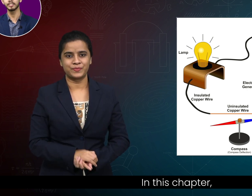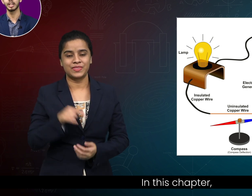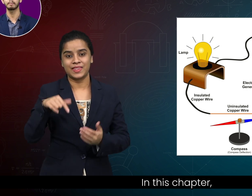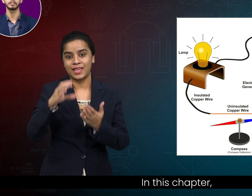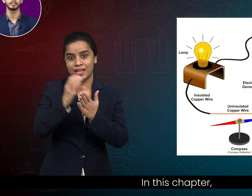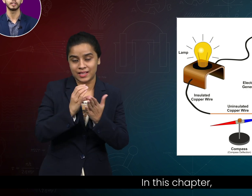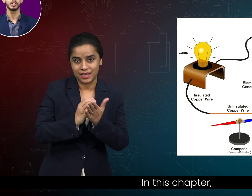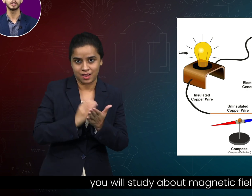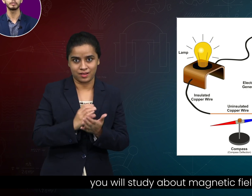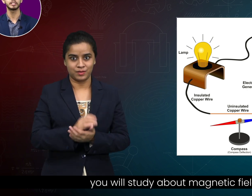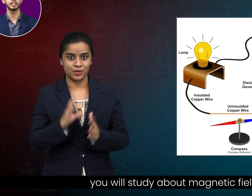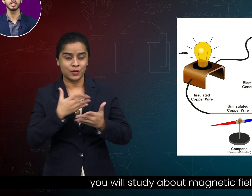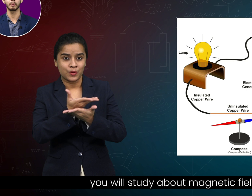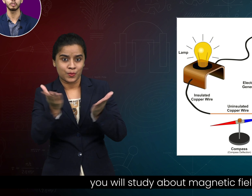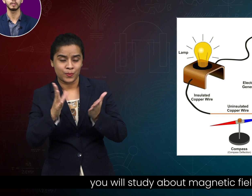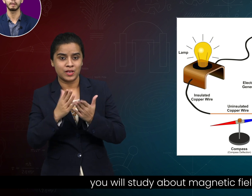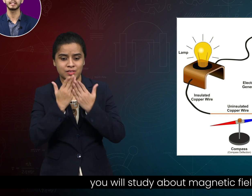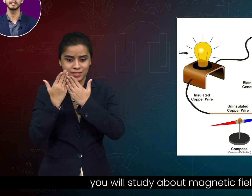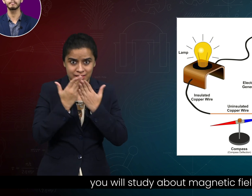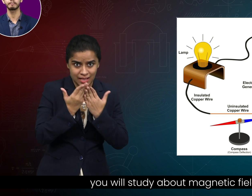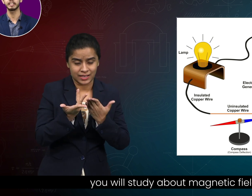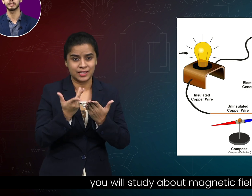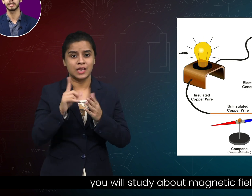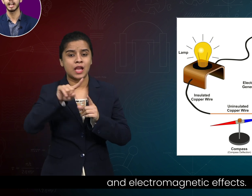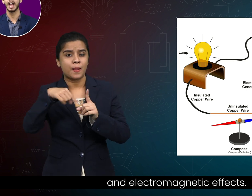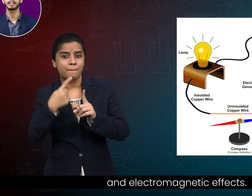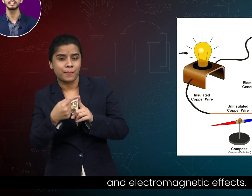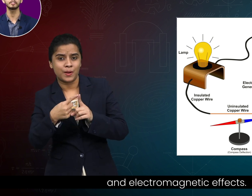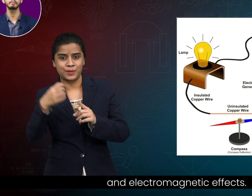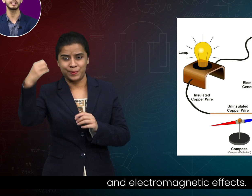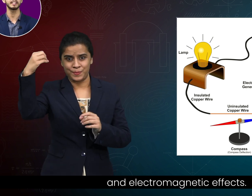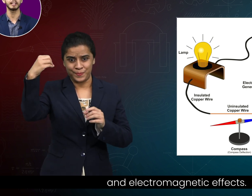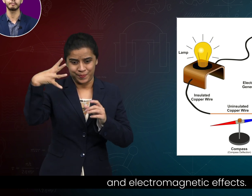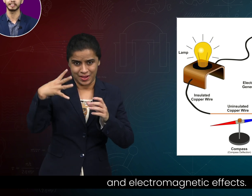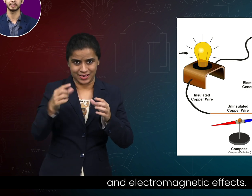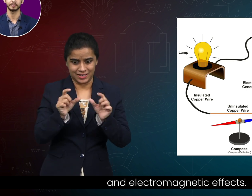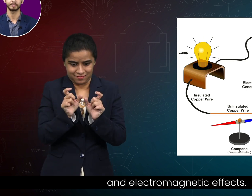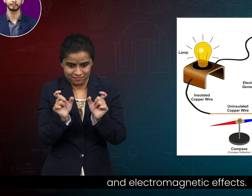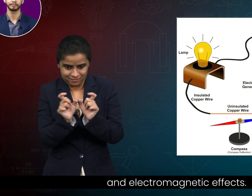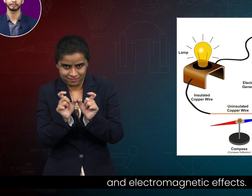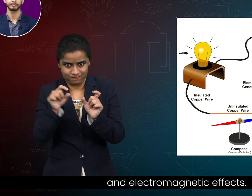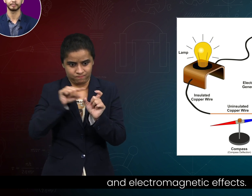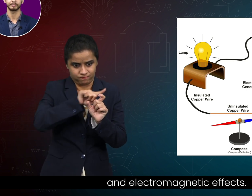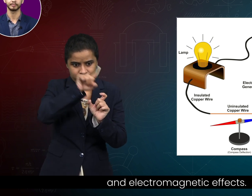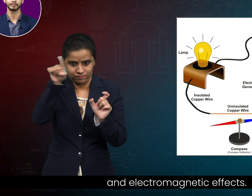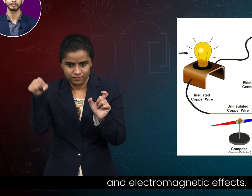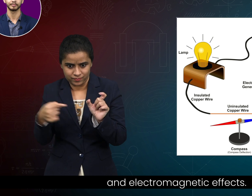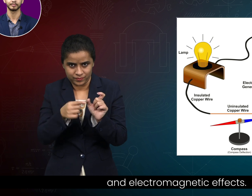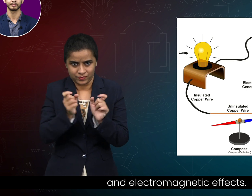In this chapter, you will study about magnetic fields and electromagnetic effects.